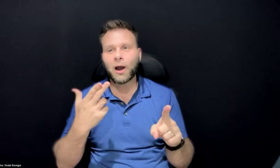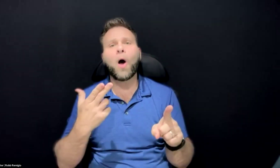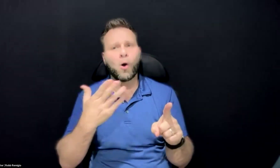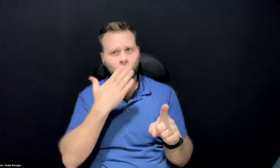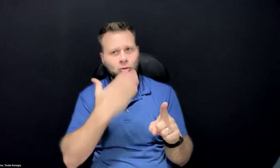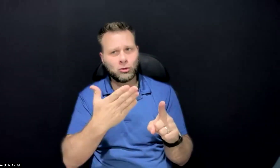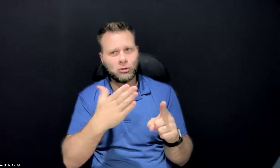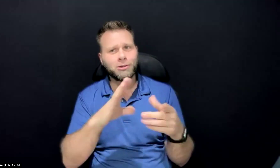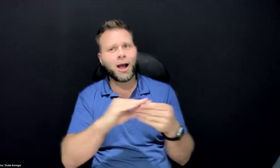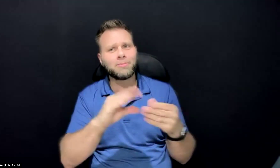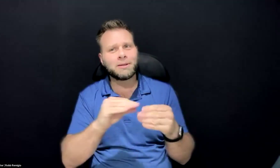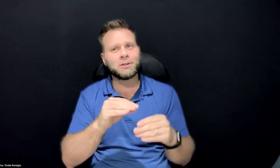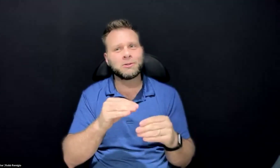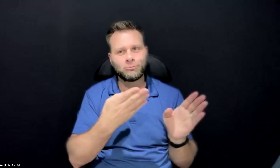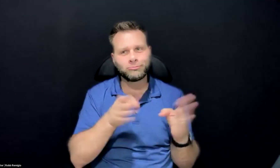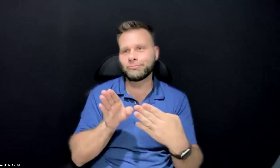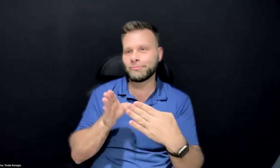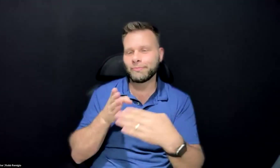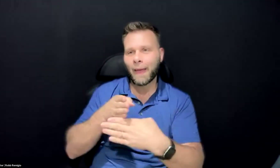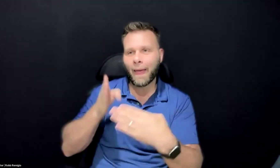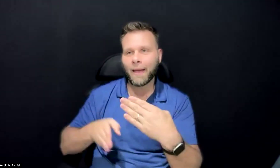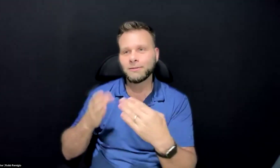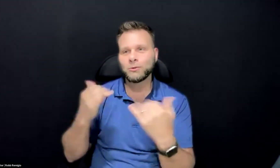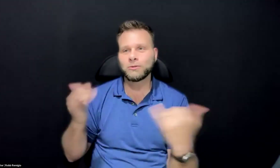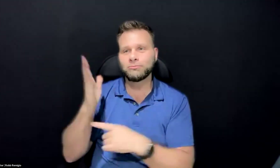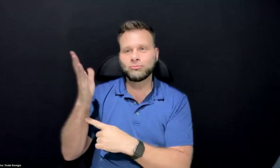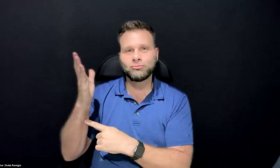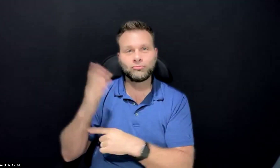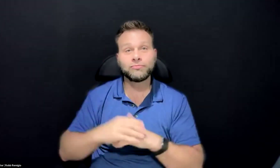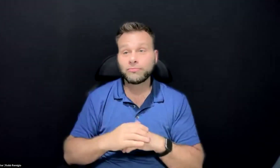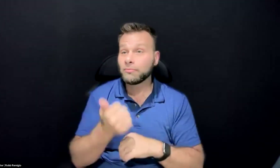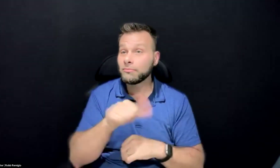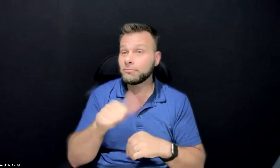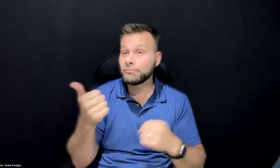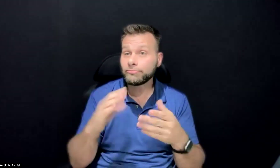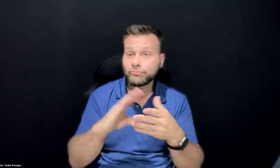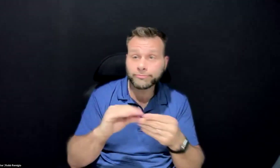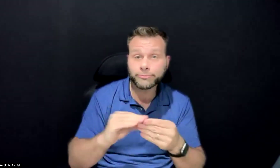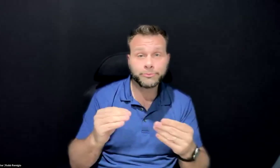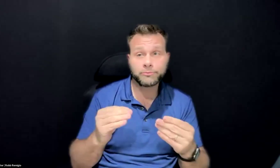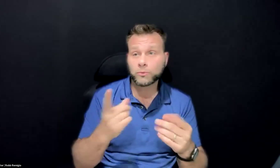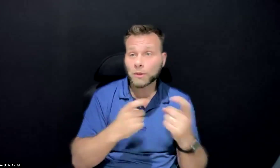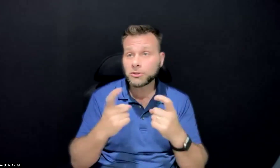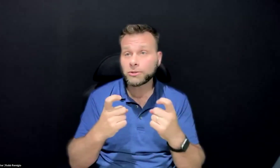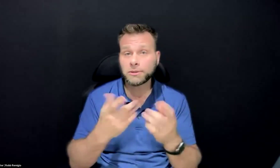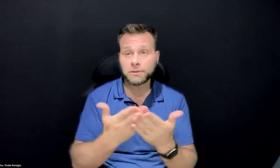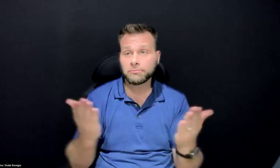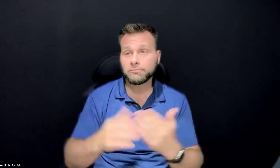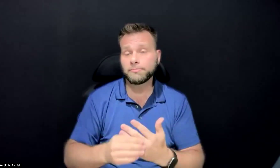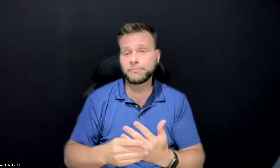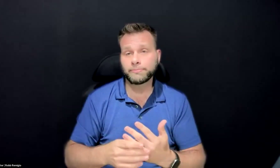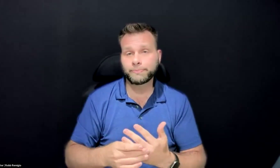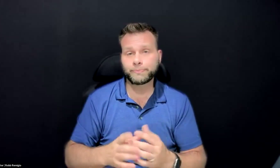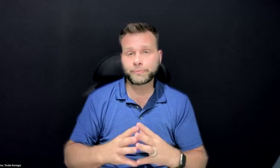segue to close, unless there was anything else. Any other last minute